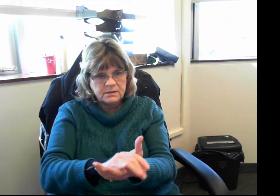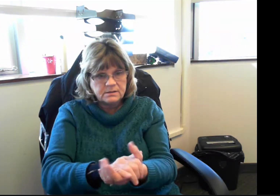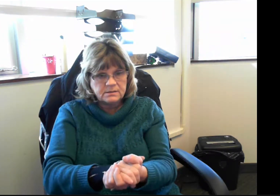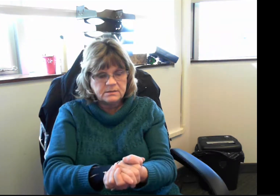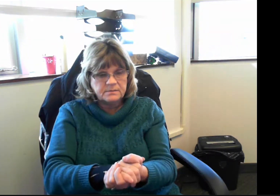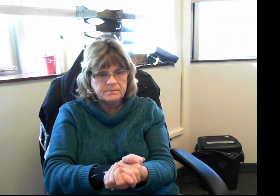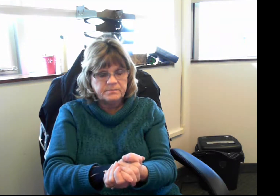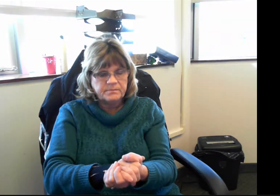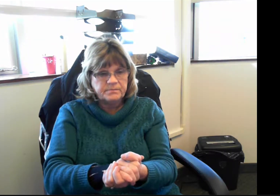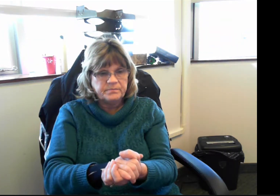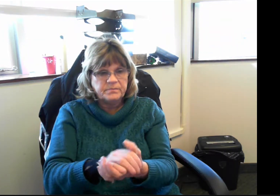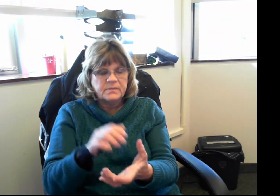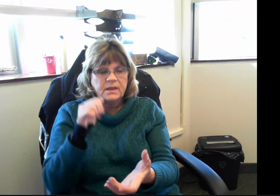Husband,